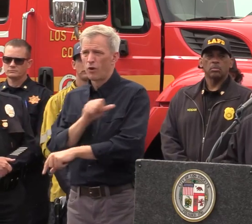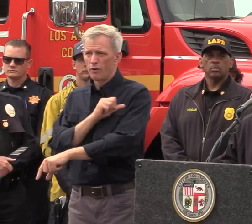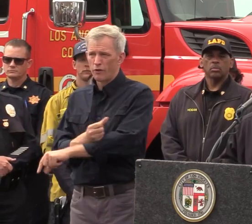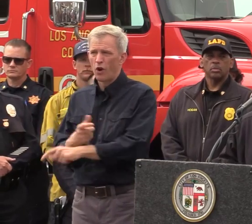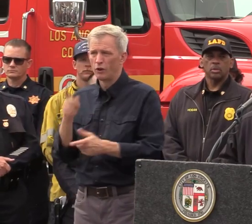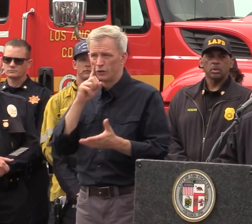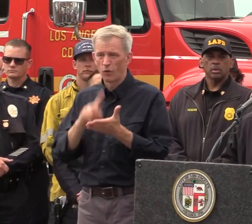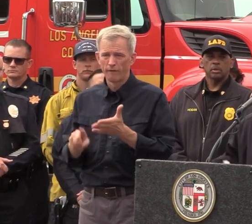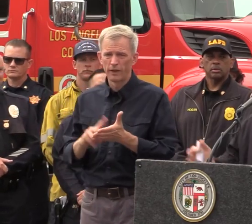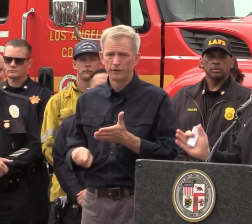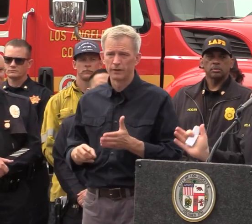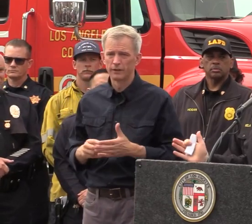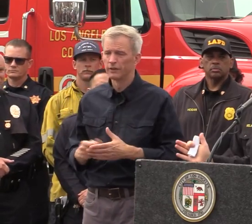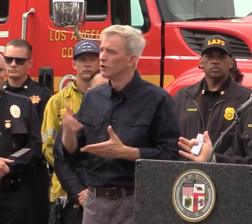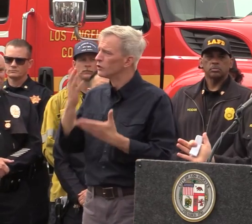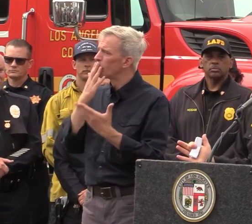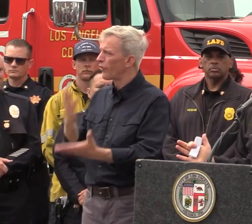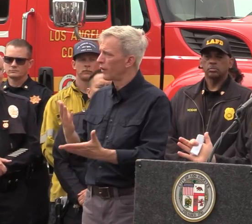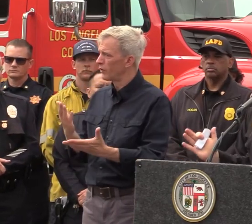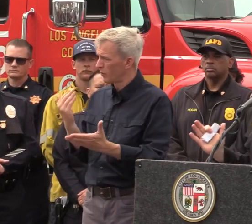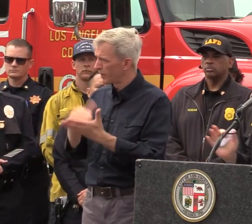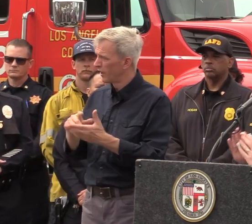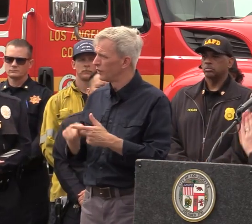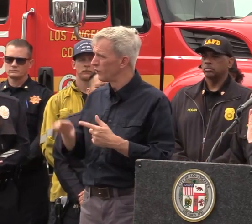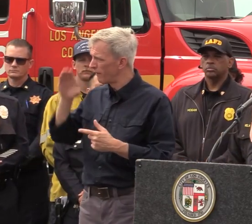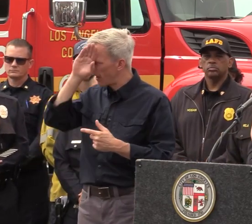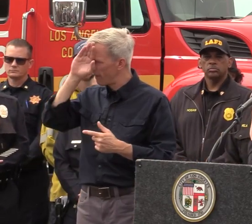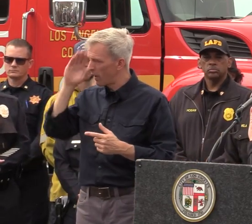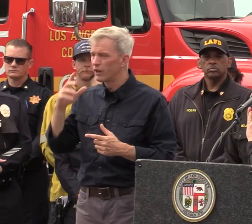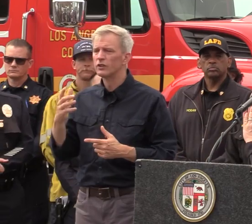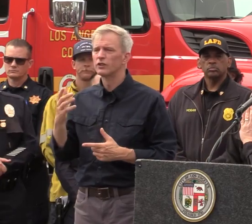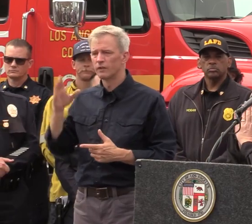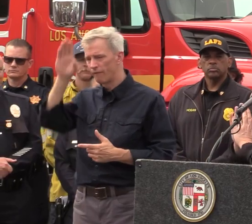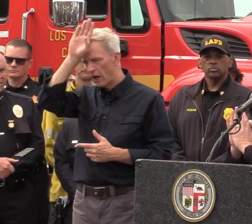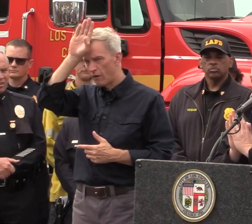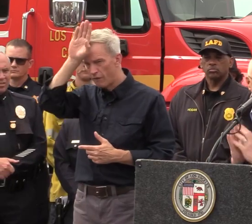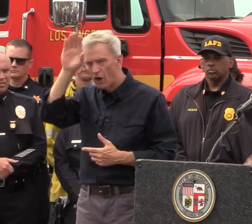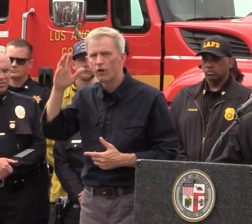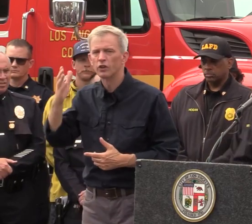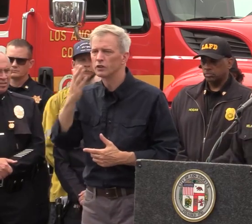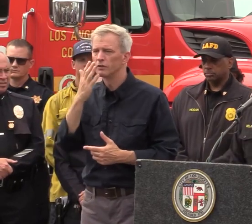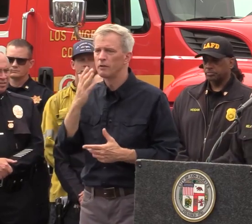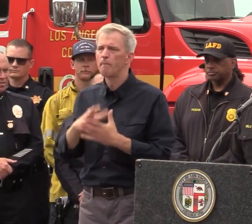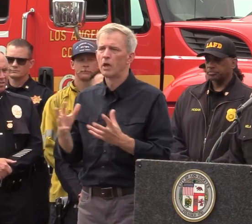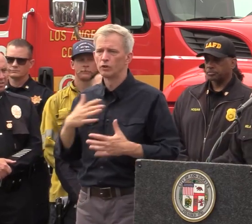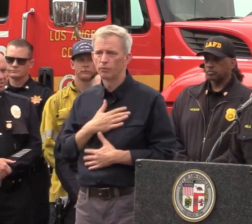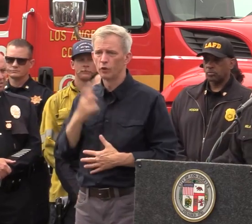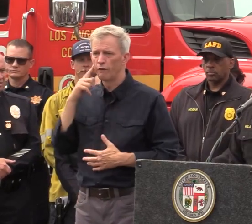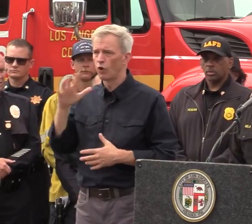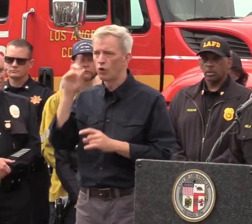the investigations. So again, thank you to the firefighters. Much appreciated for all of your incredible work.